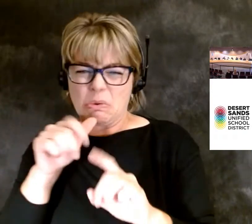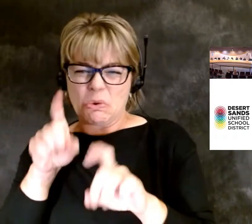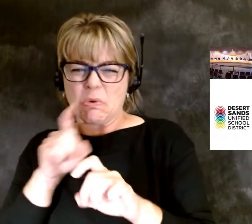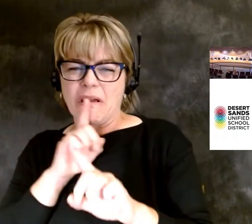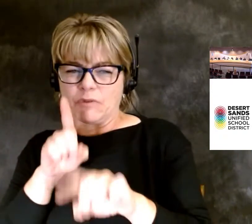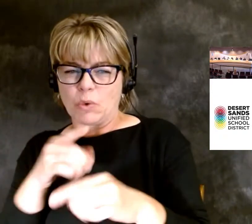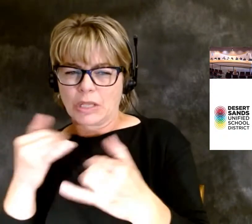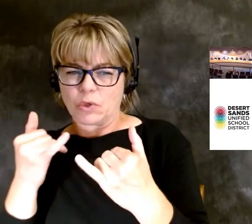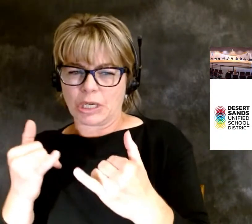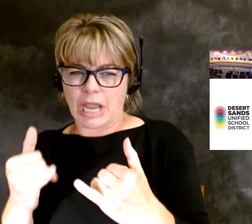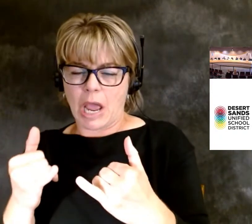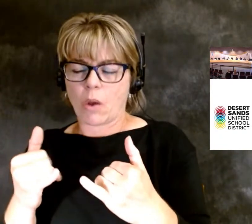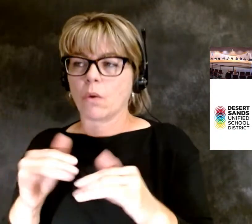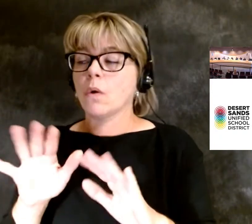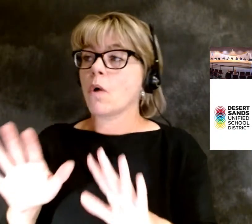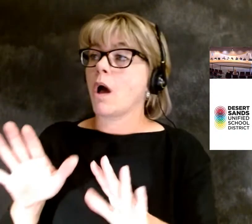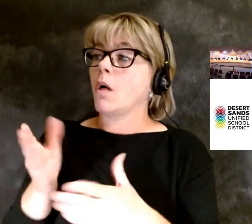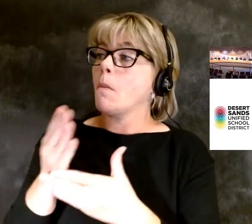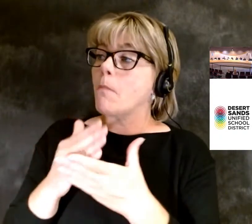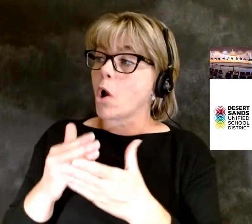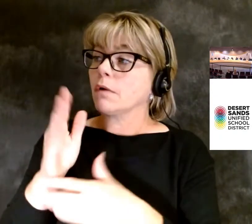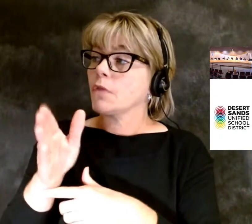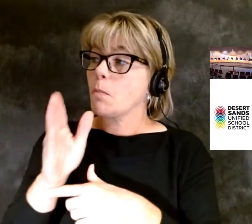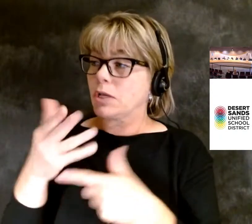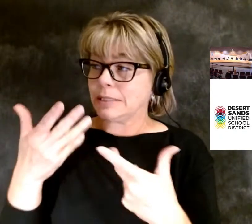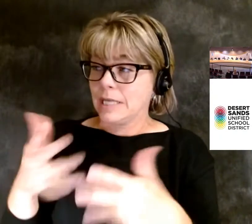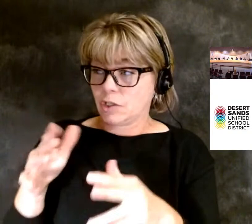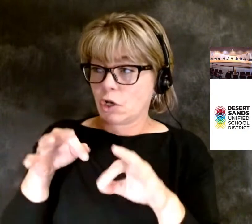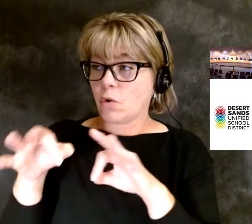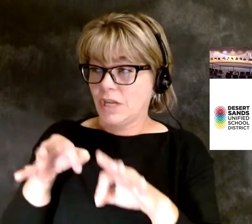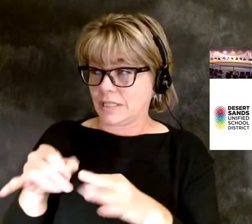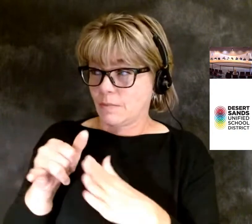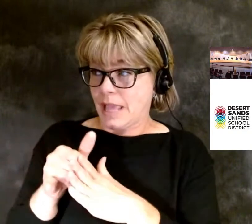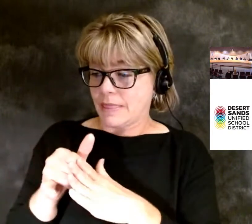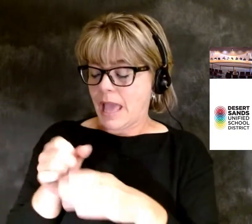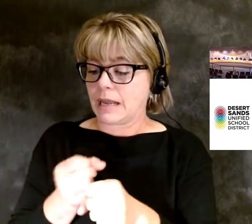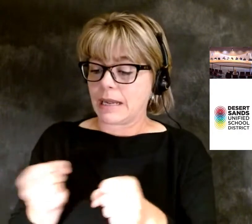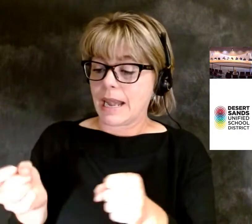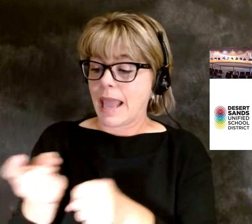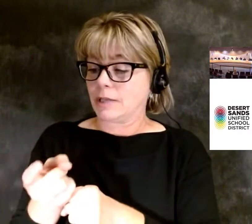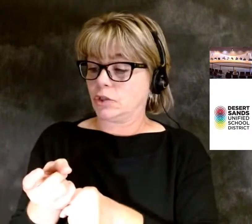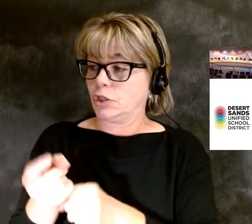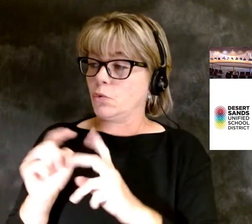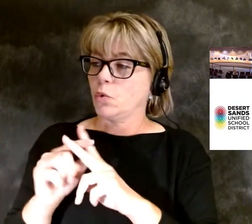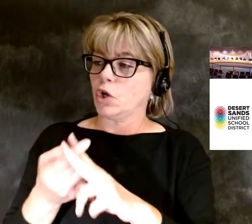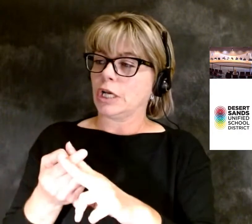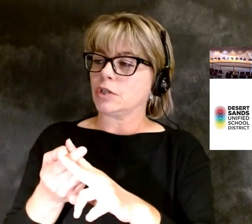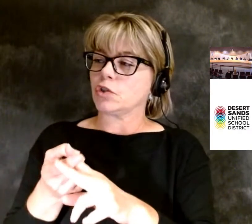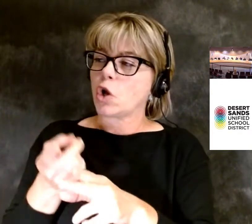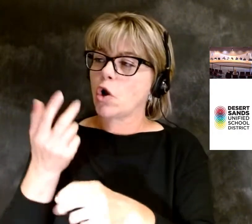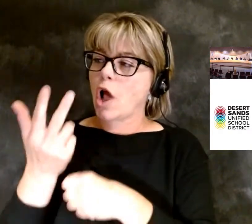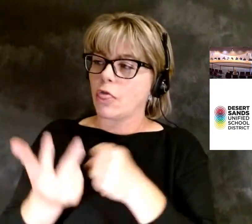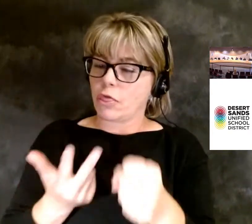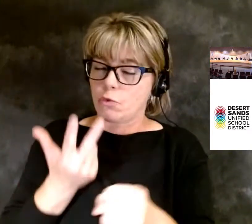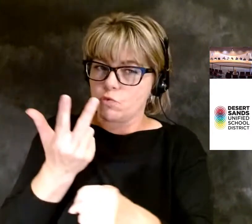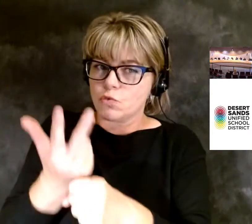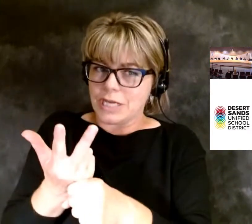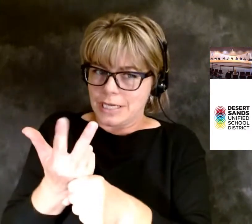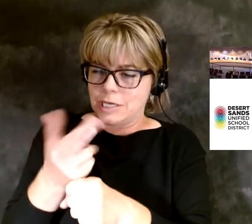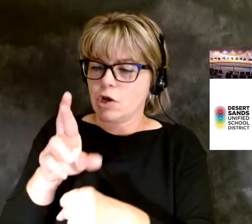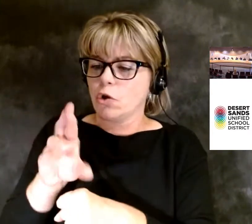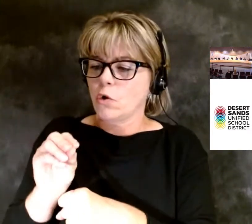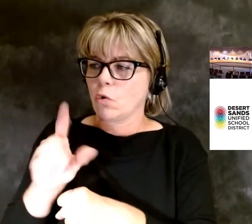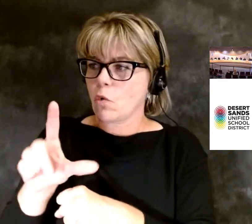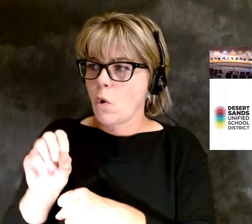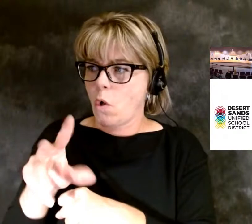of the presentation talked about that, where when we next year we'll be doing the new 3-year rollout, and that is the plan to break all that up.